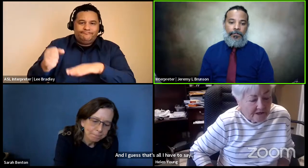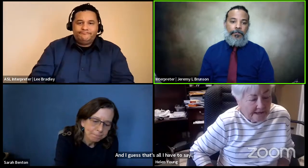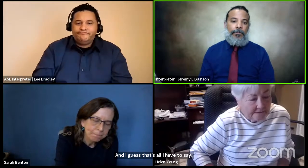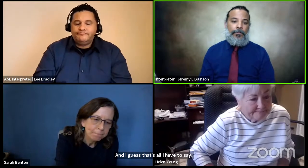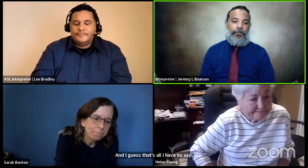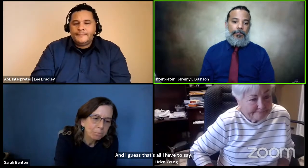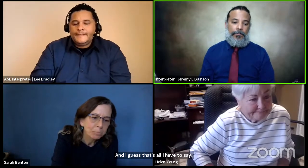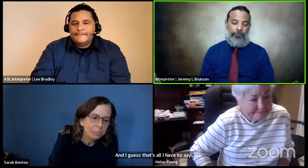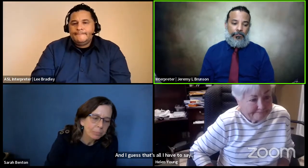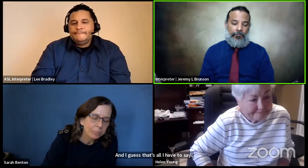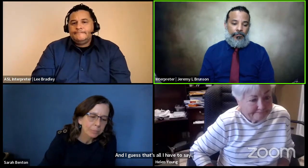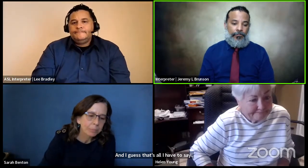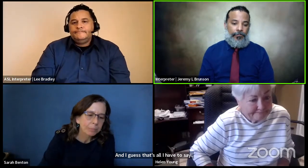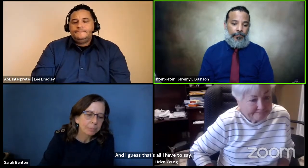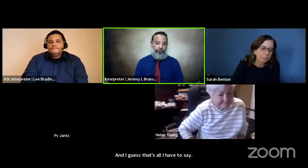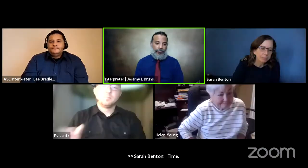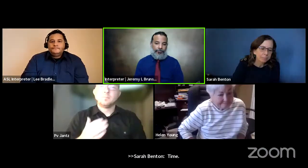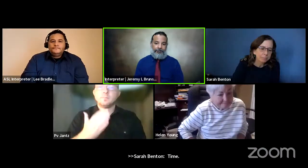Okay.